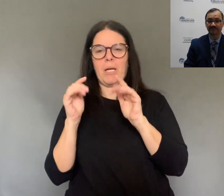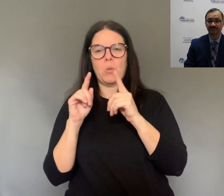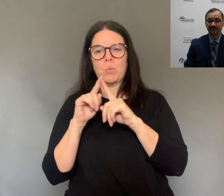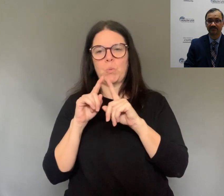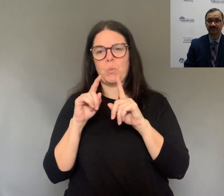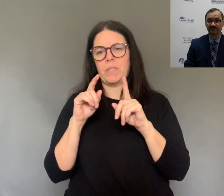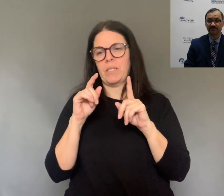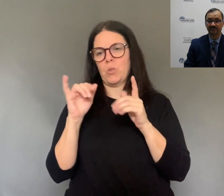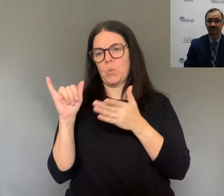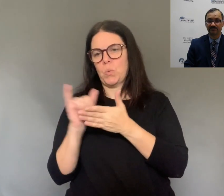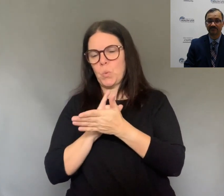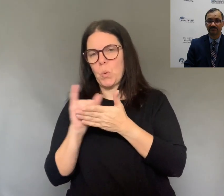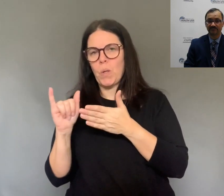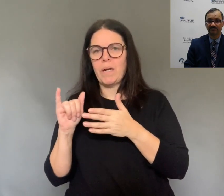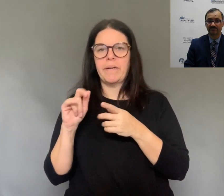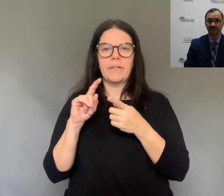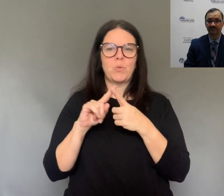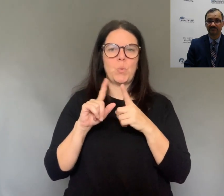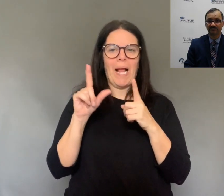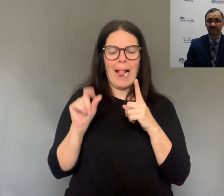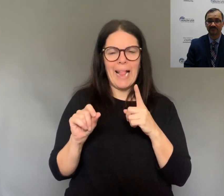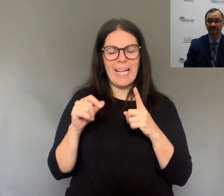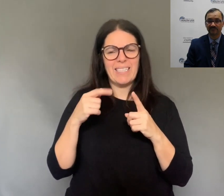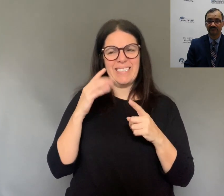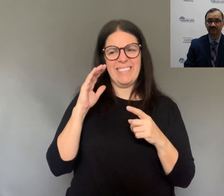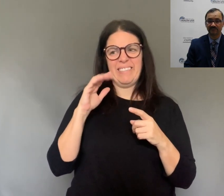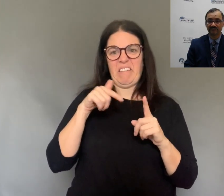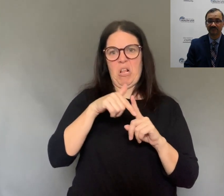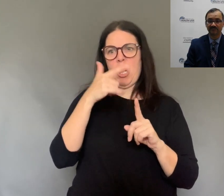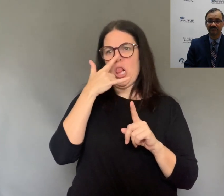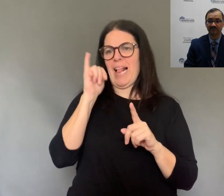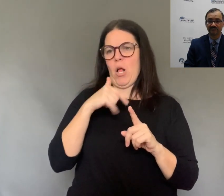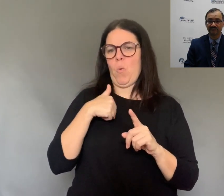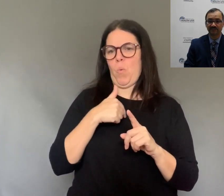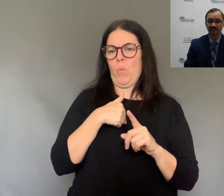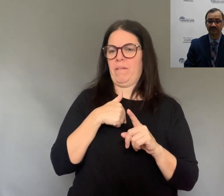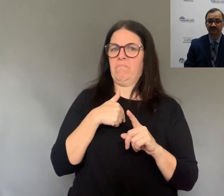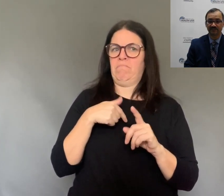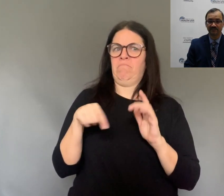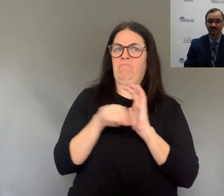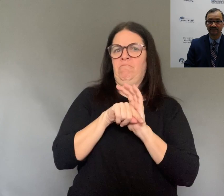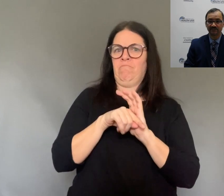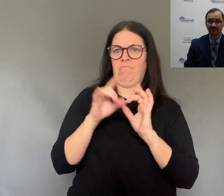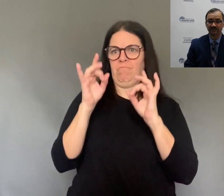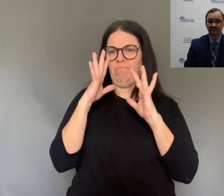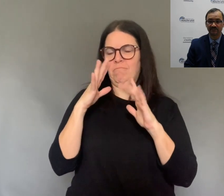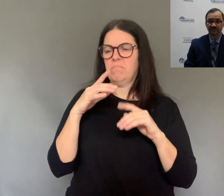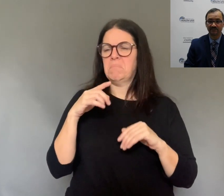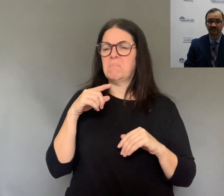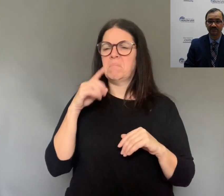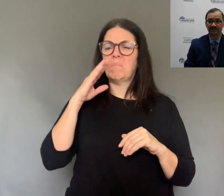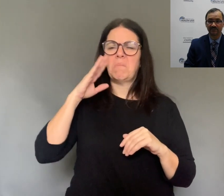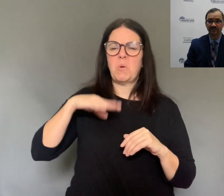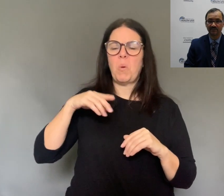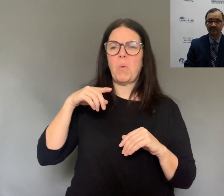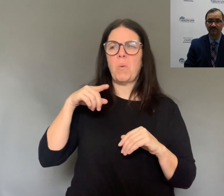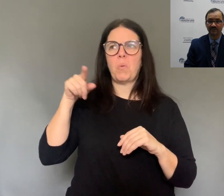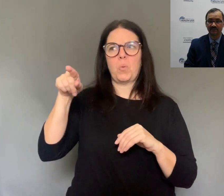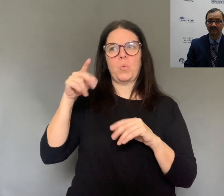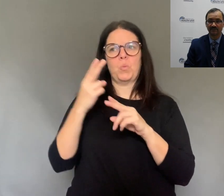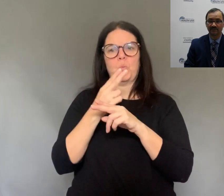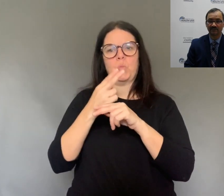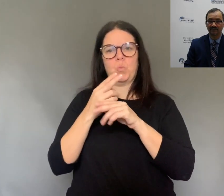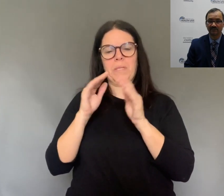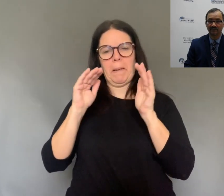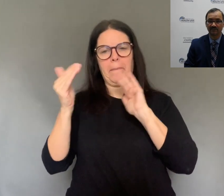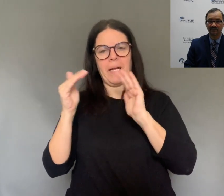So there was a chart going around on social media that shows a comparison of the number of cases in different regions. But what it's doing is it's